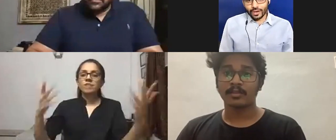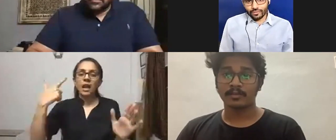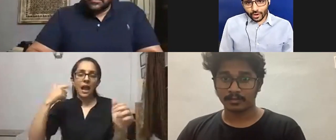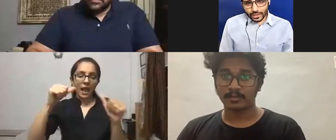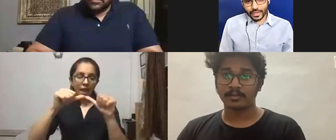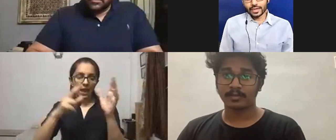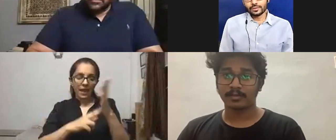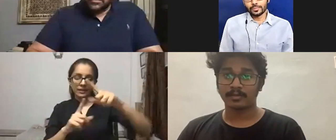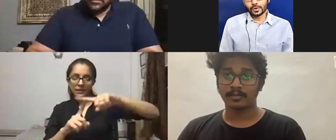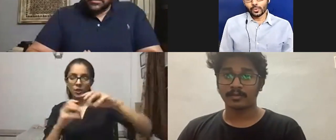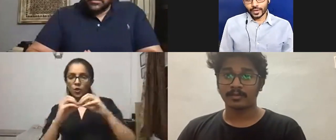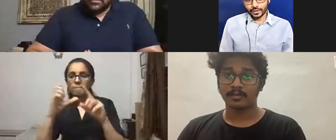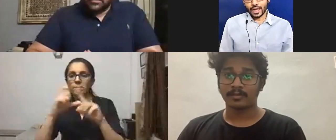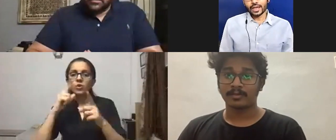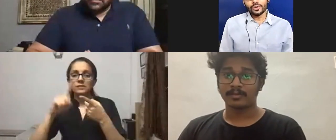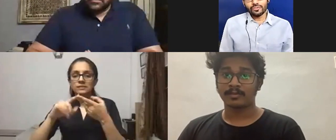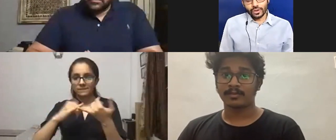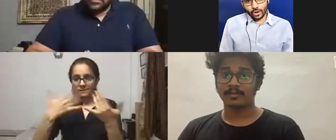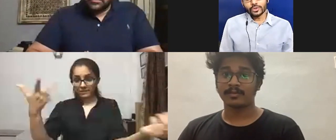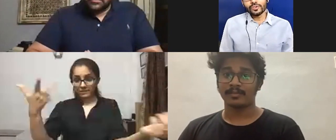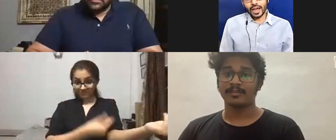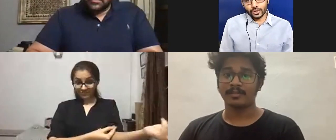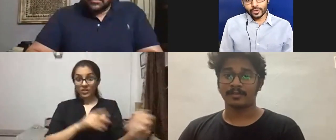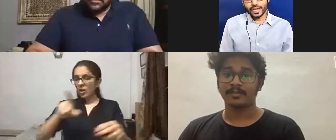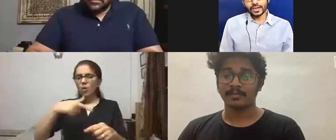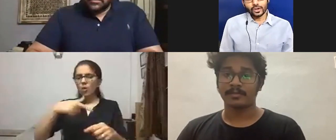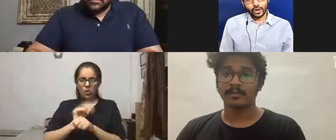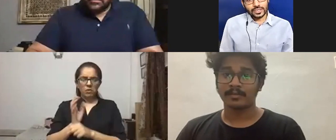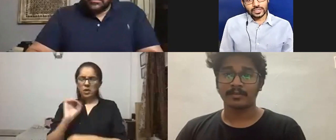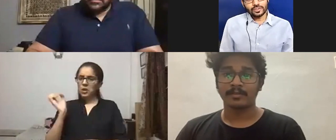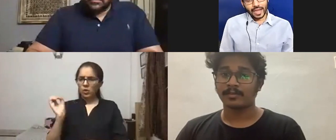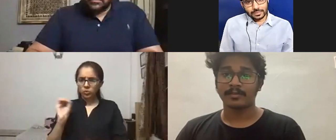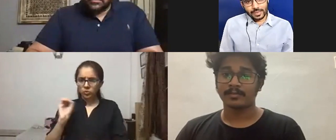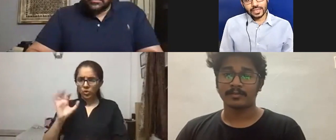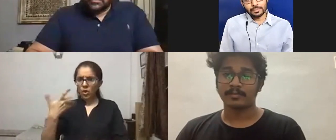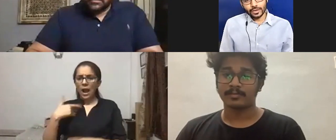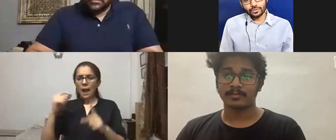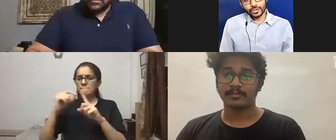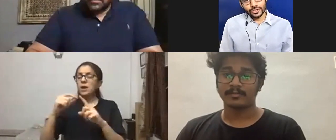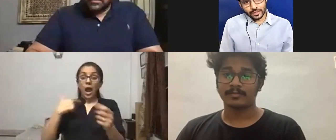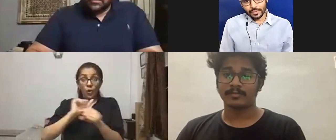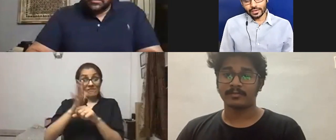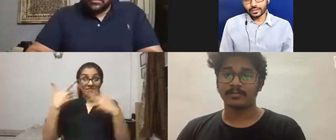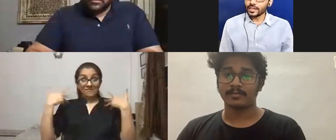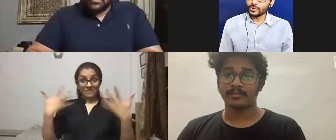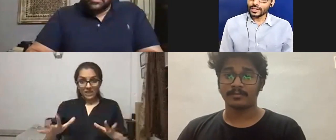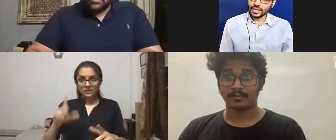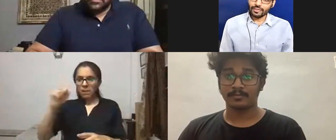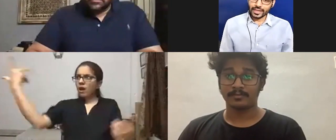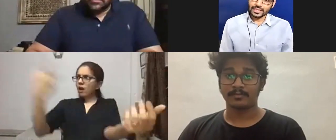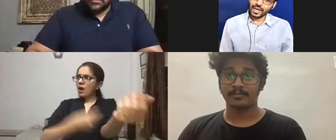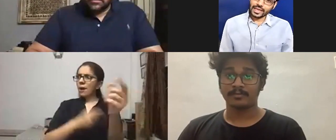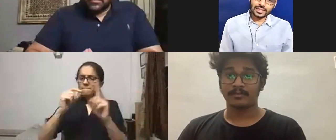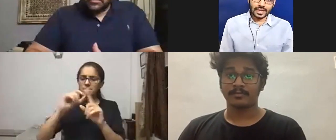if you have not had COVID and you've had COVID and not received plasma as a part of your treatment, then you can